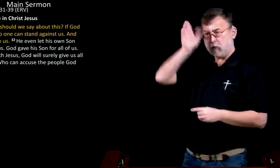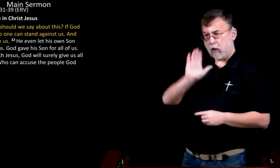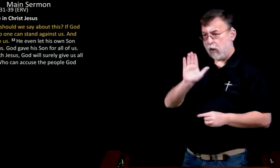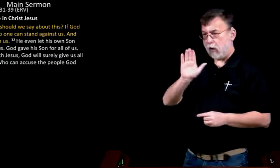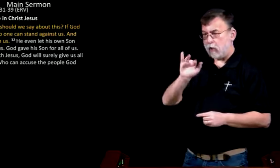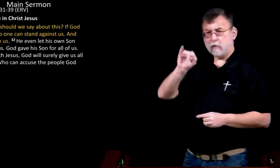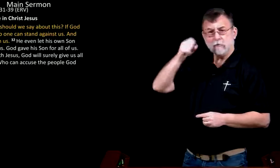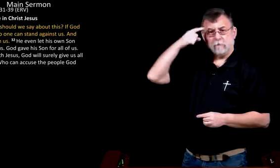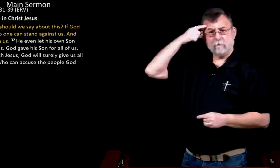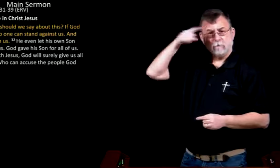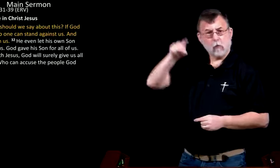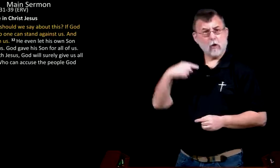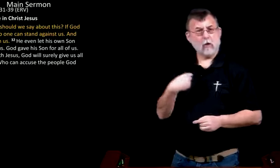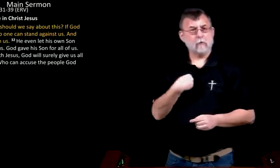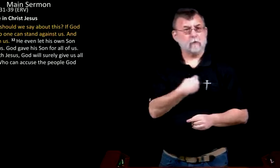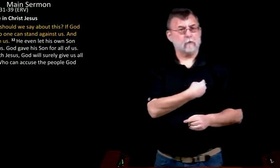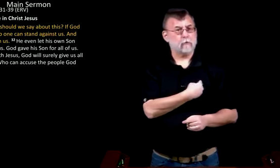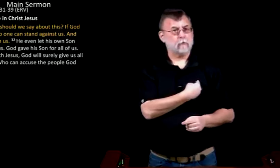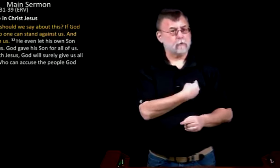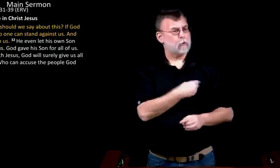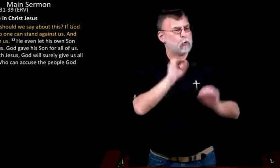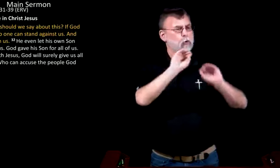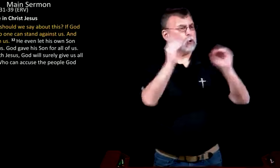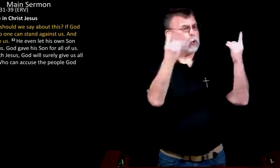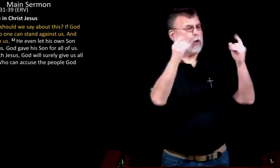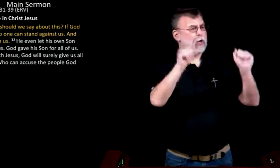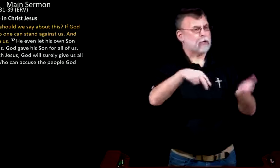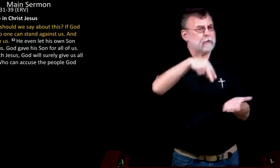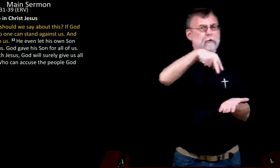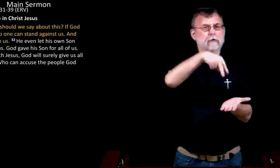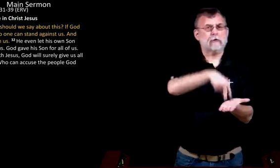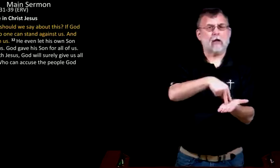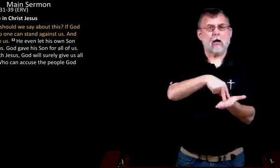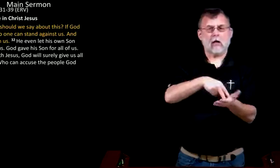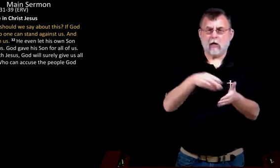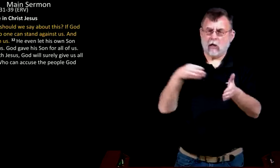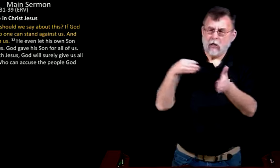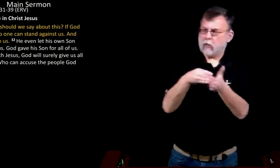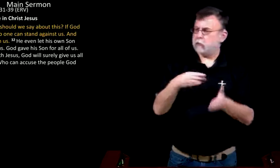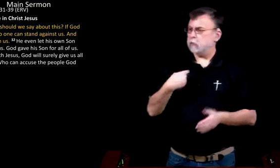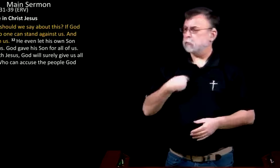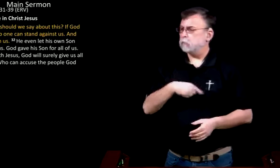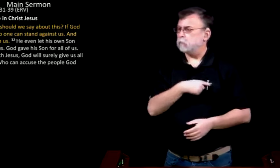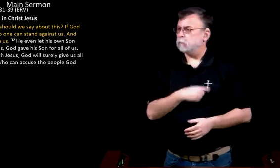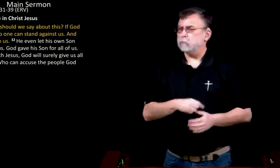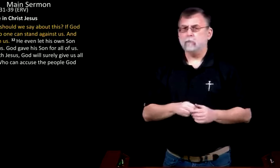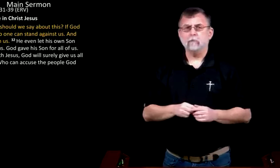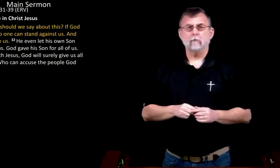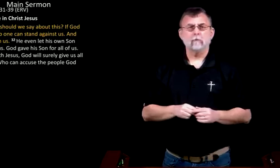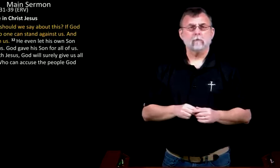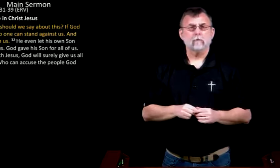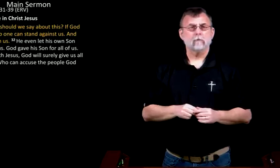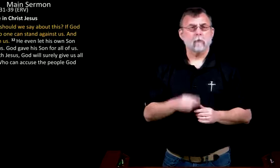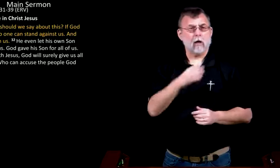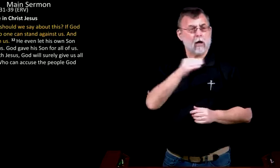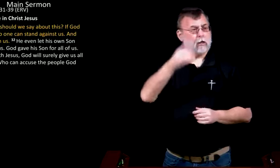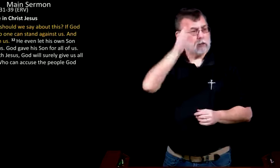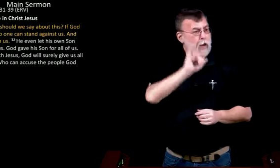So if God is for us, no one can stand against us.